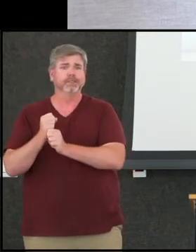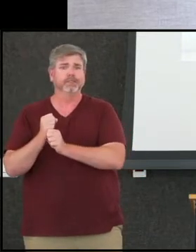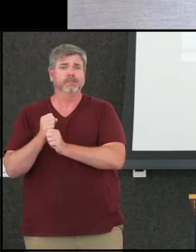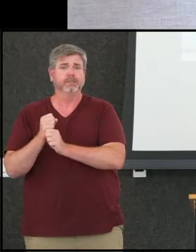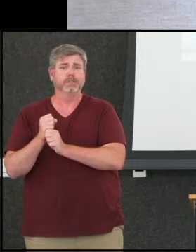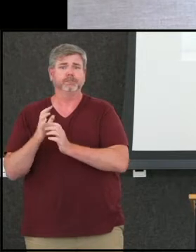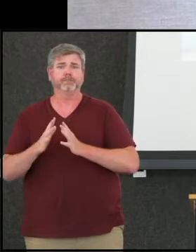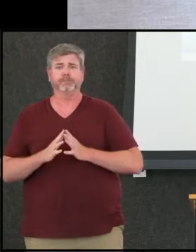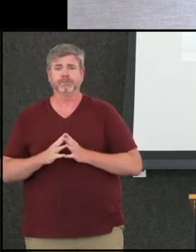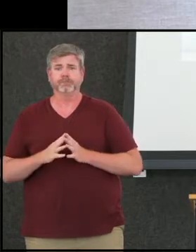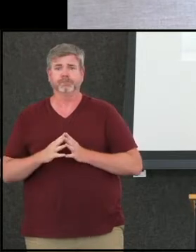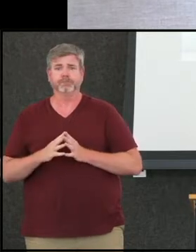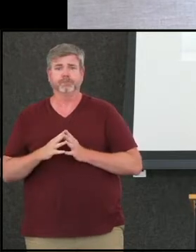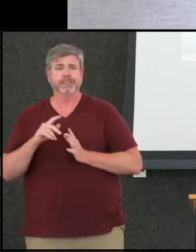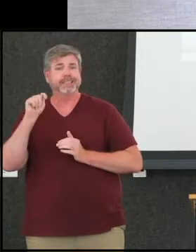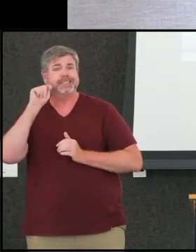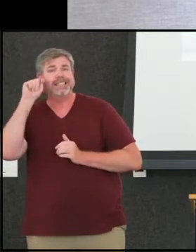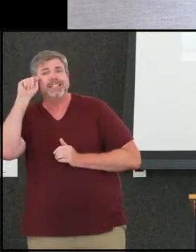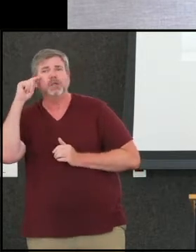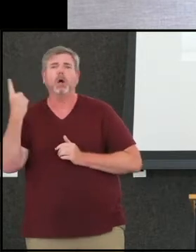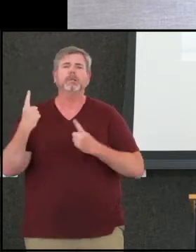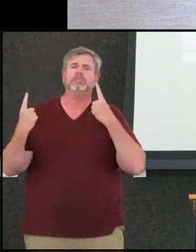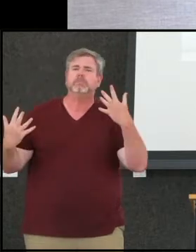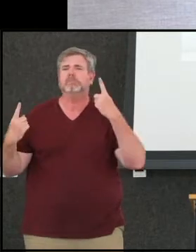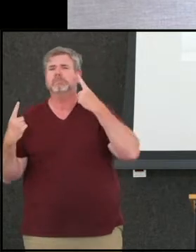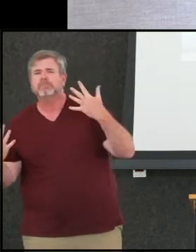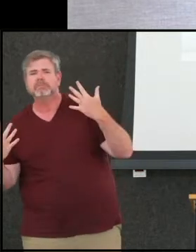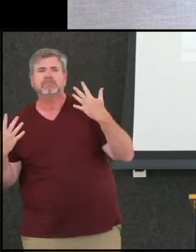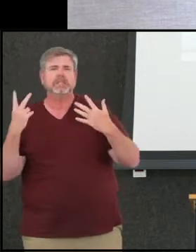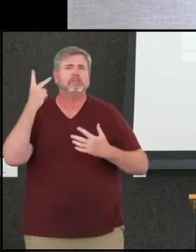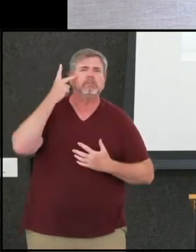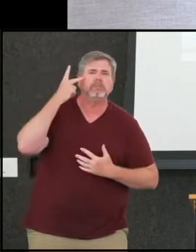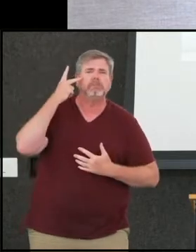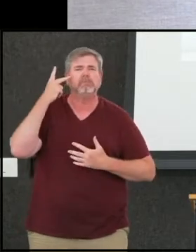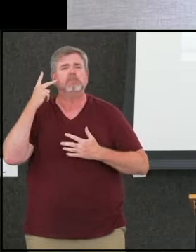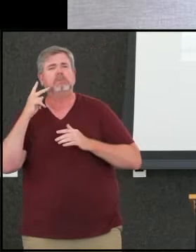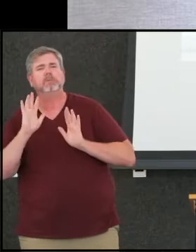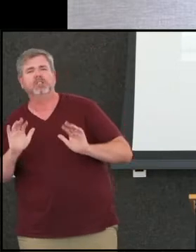risks. Drugs have been part of that. But now,